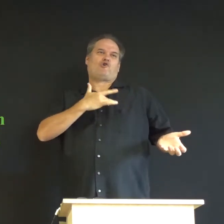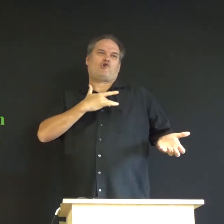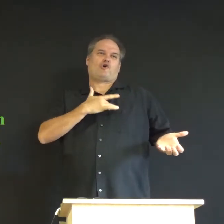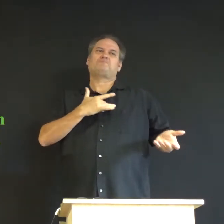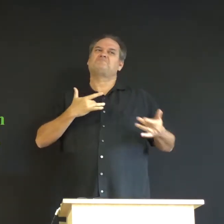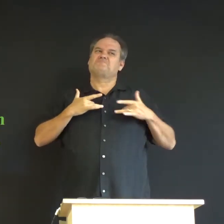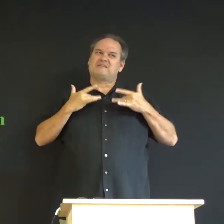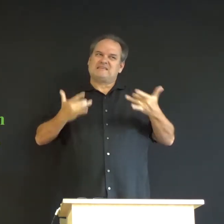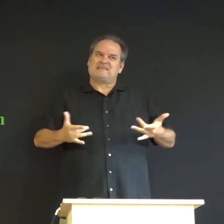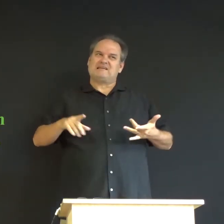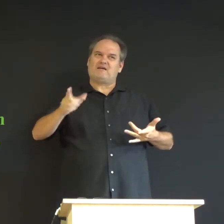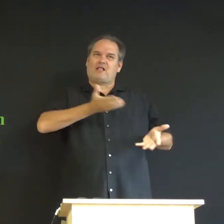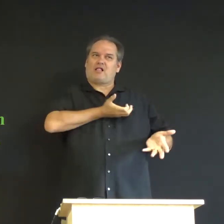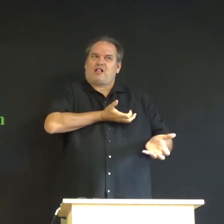your own wickedness. Okay. Satan is